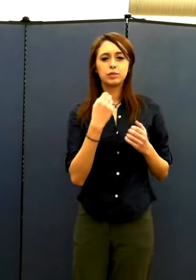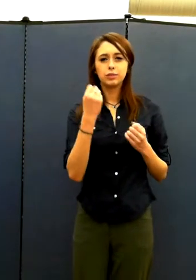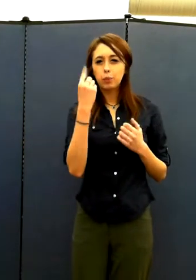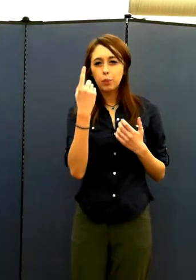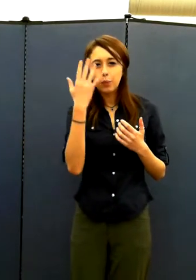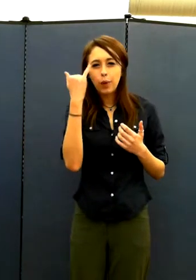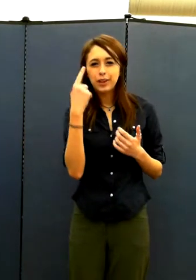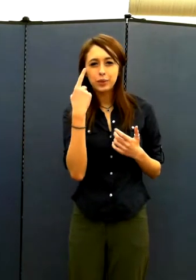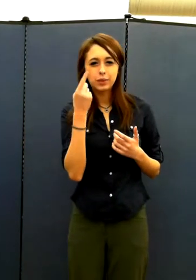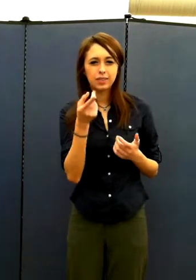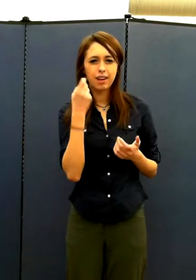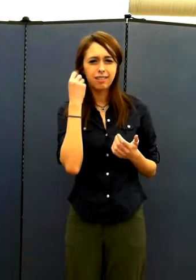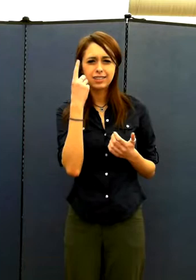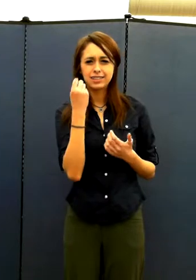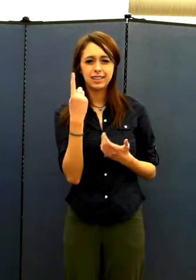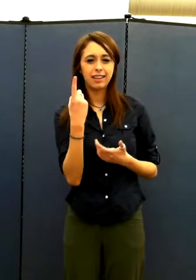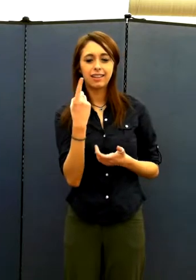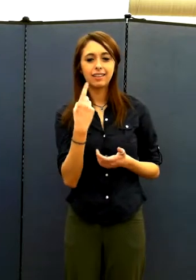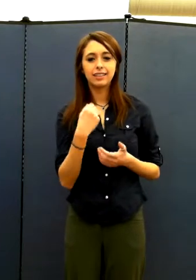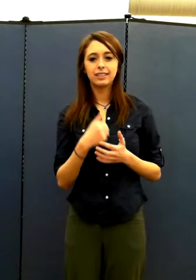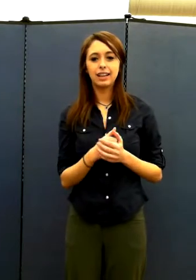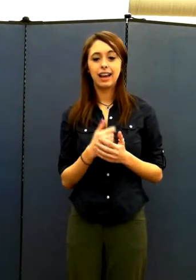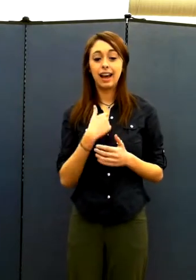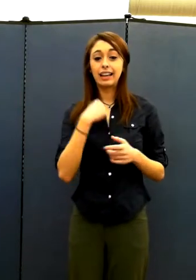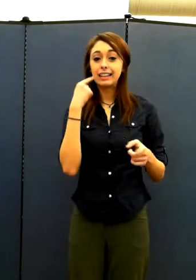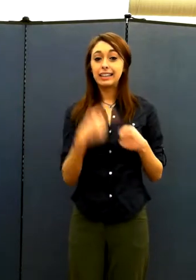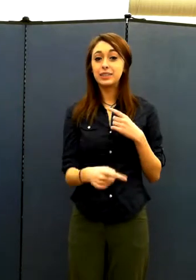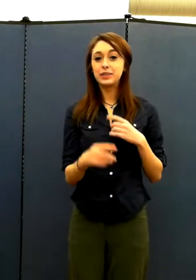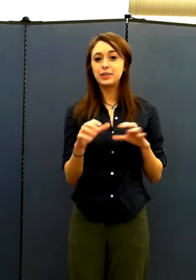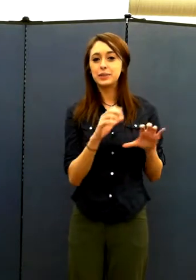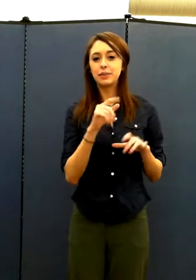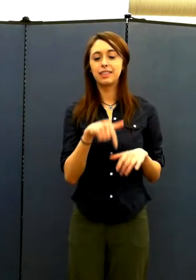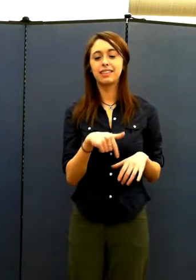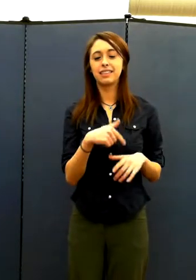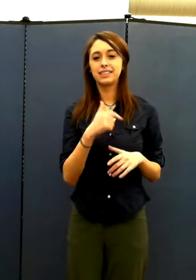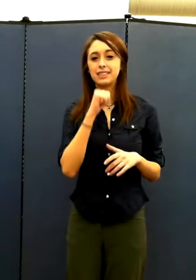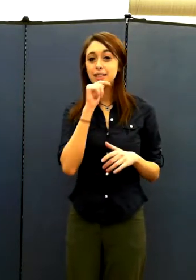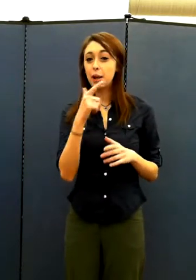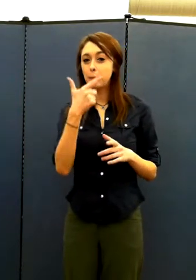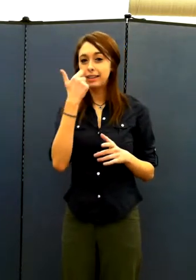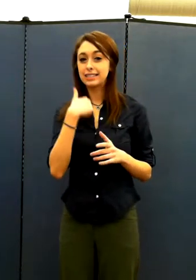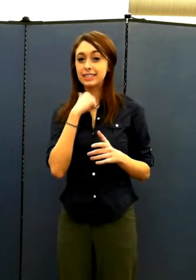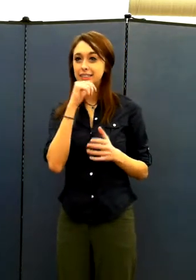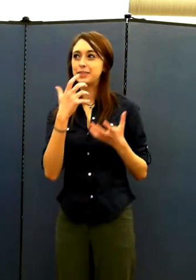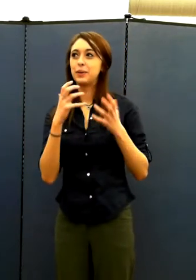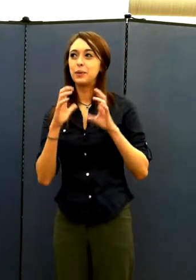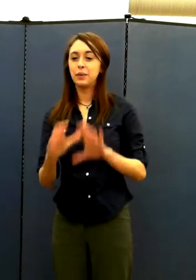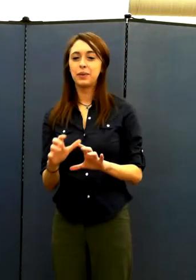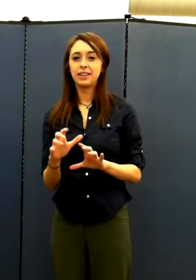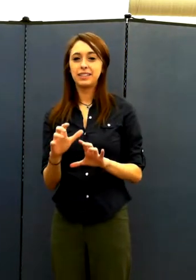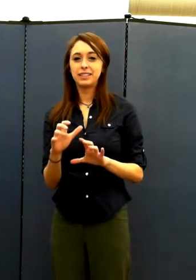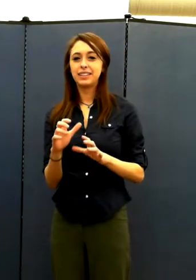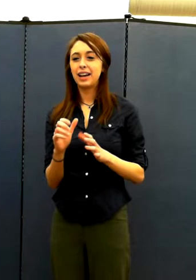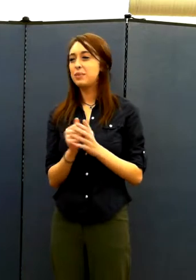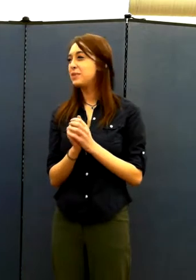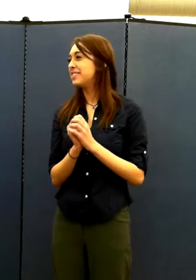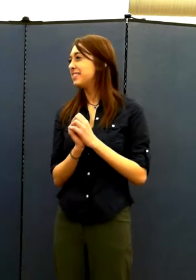this? Not because I do not want to, but it is the law in the state of Pennsylvania that I cannot interpret in these settings. But they're still going to contact